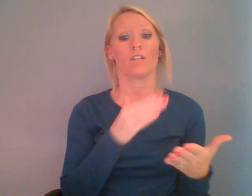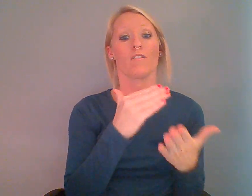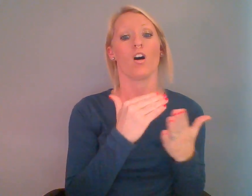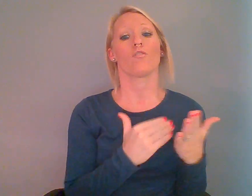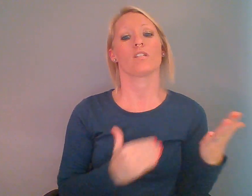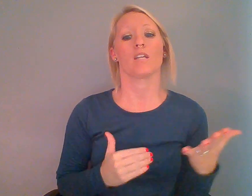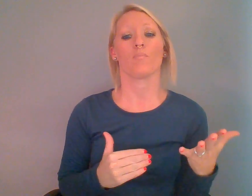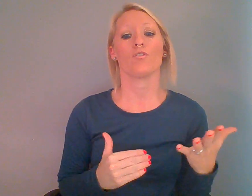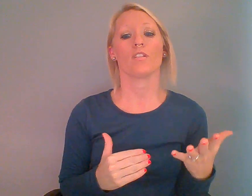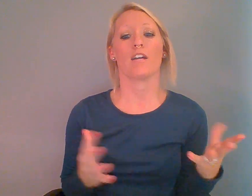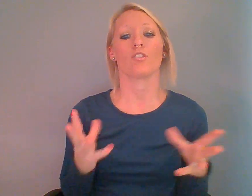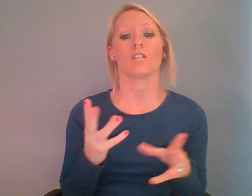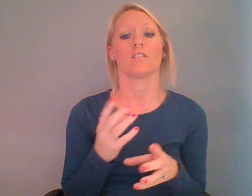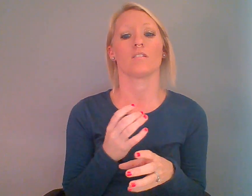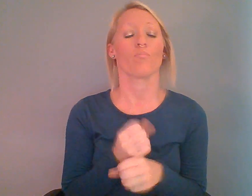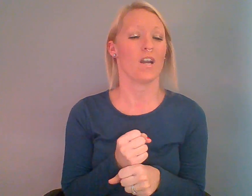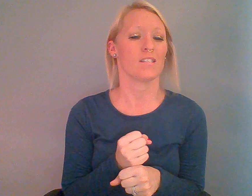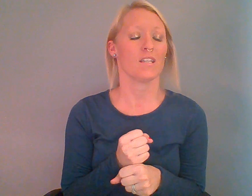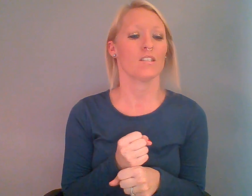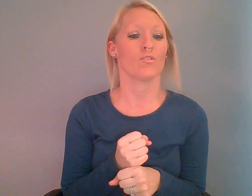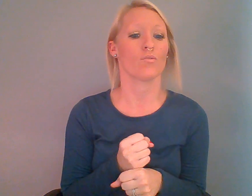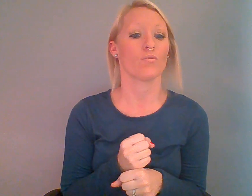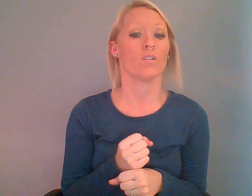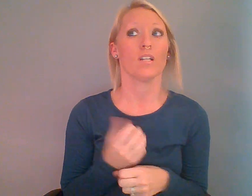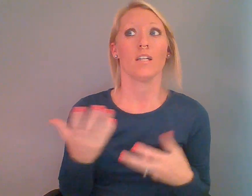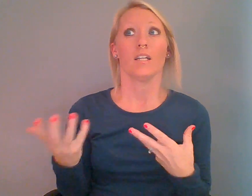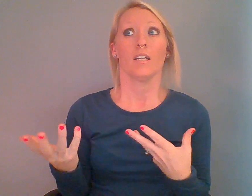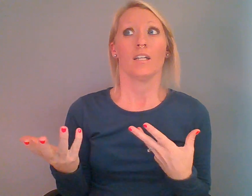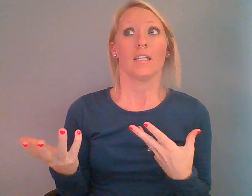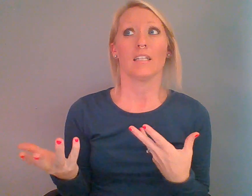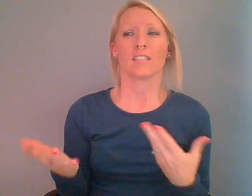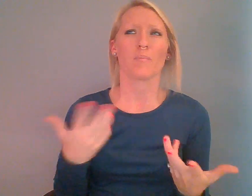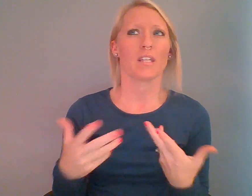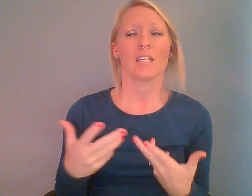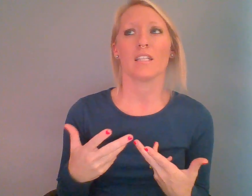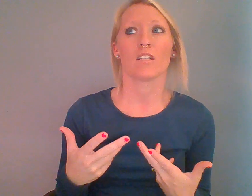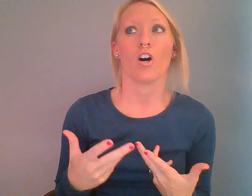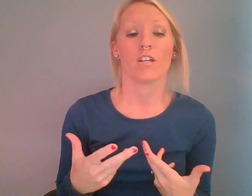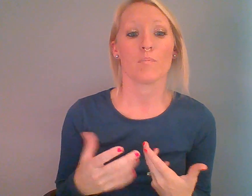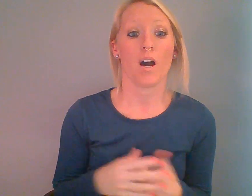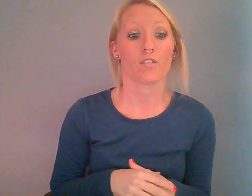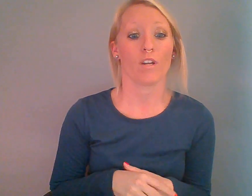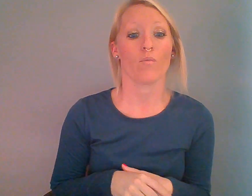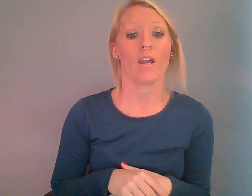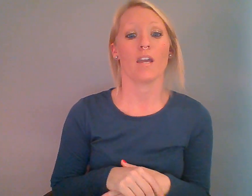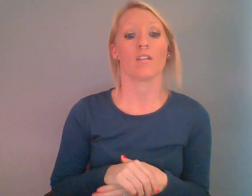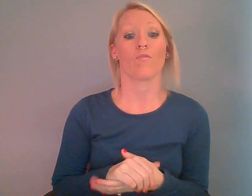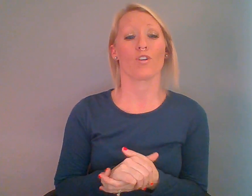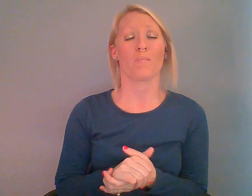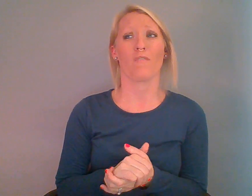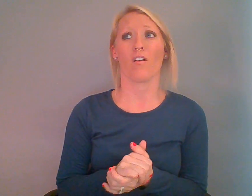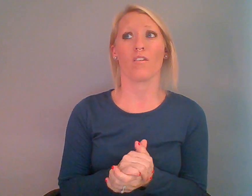giving all those examples, I just compressed it to something like he needed to call his boss right away and inform him of all the